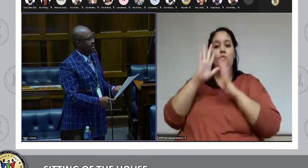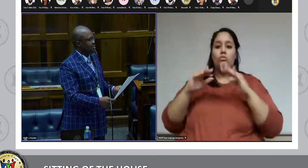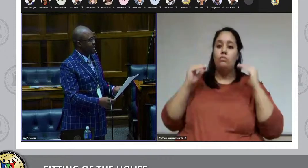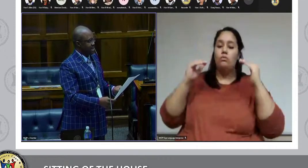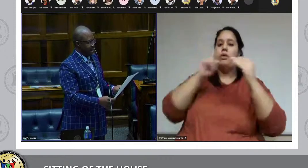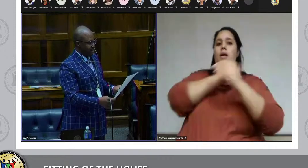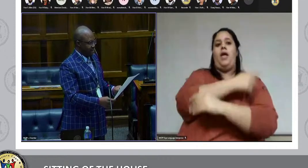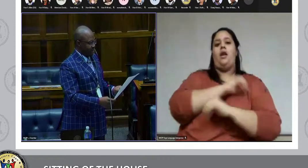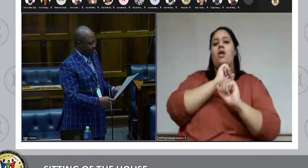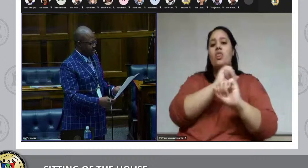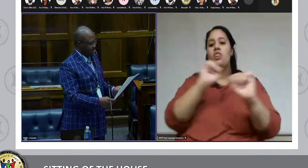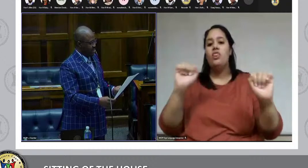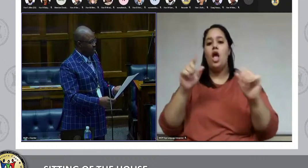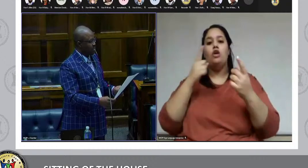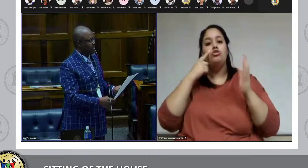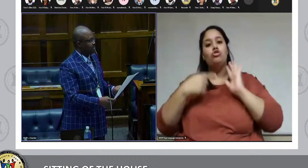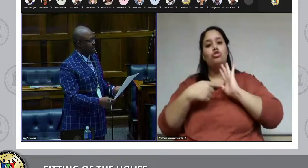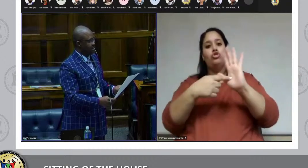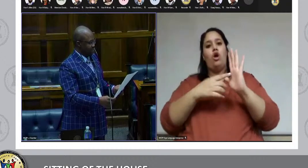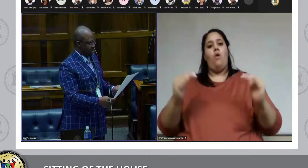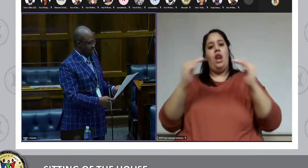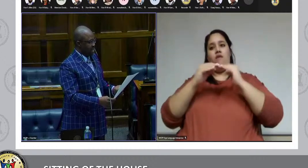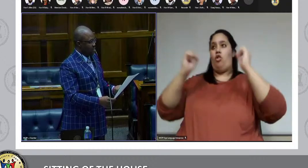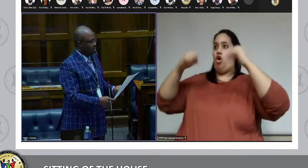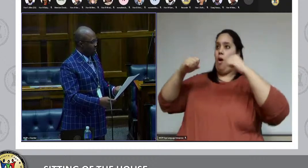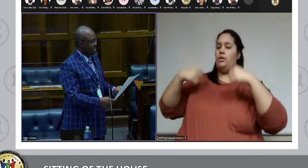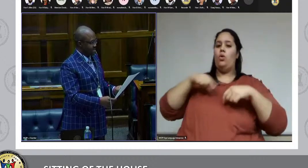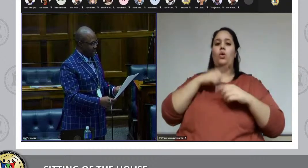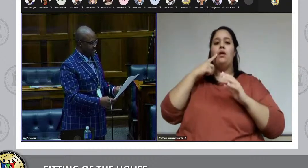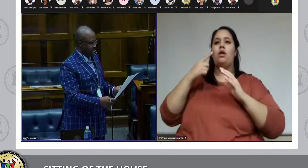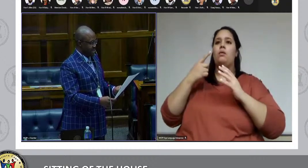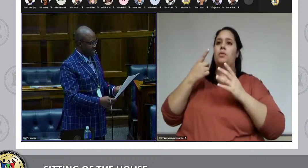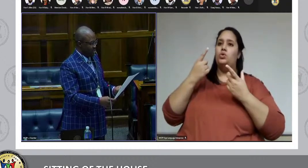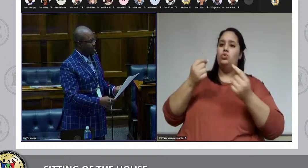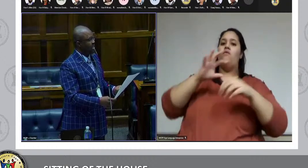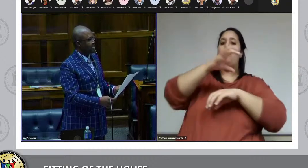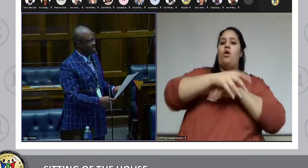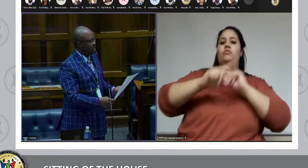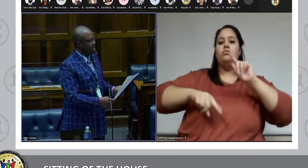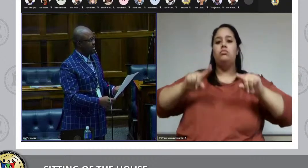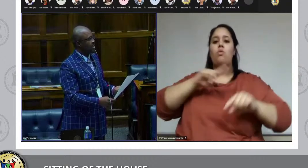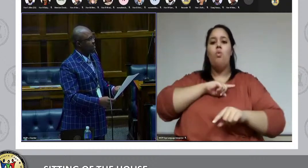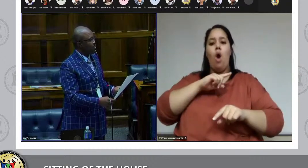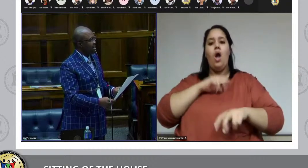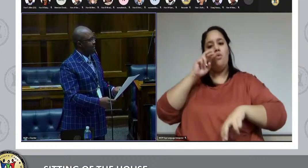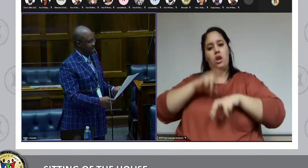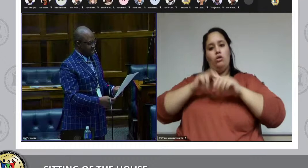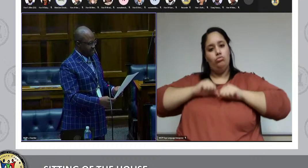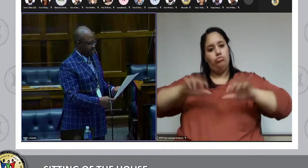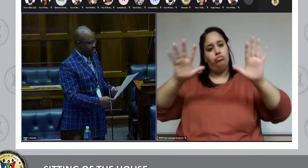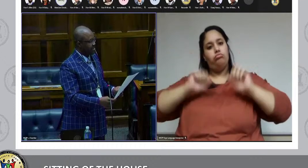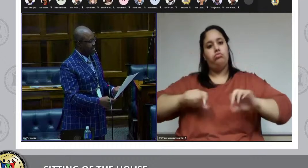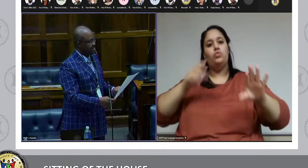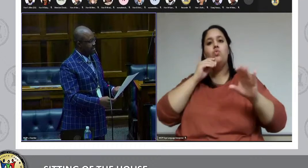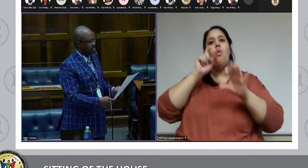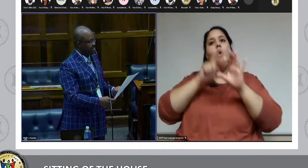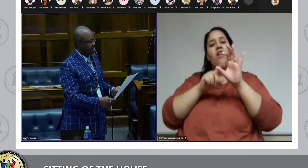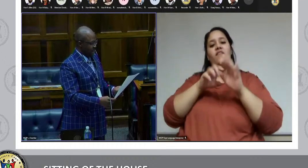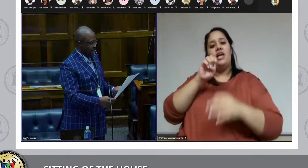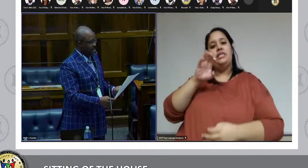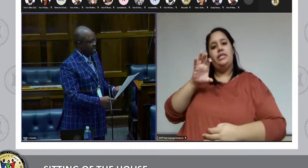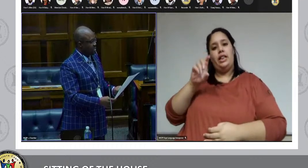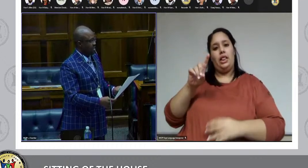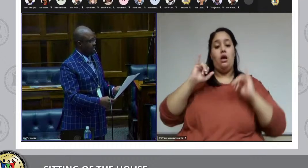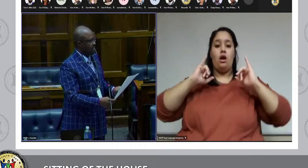mandate and display a level of competency which will pay our funds to provinces timelessly so that we can distribute it to qualifying ECDs